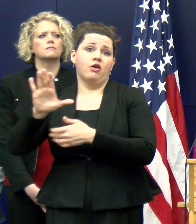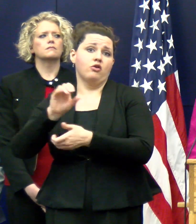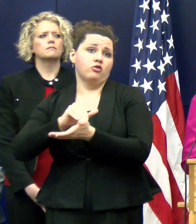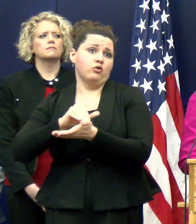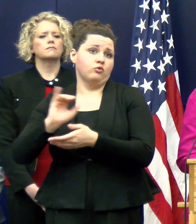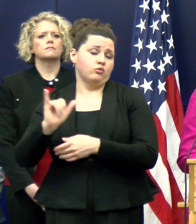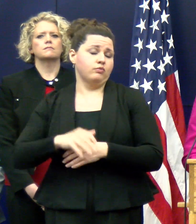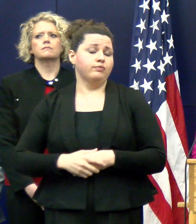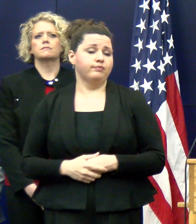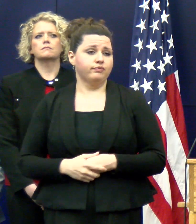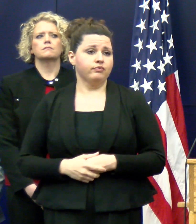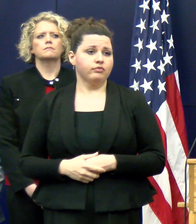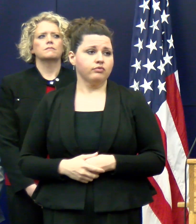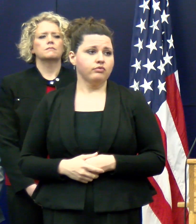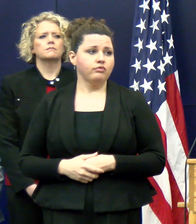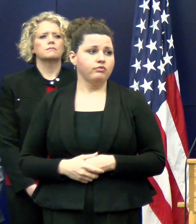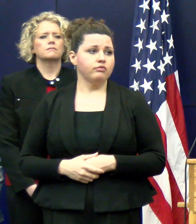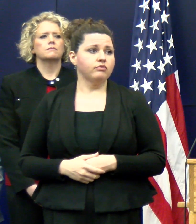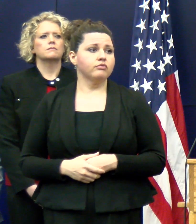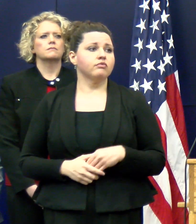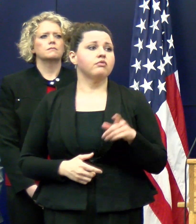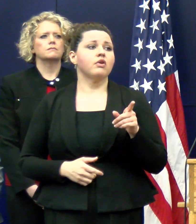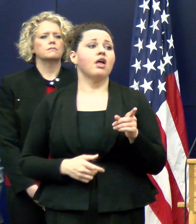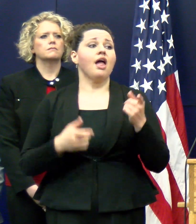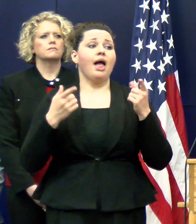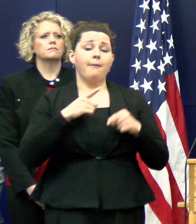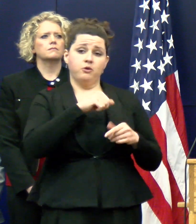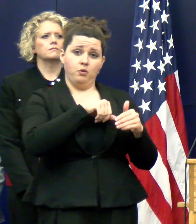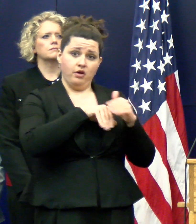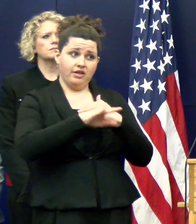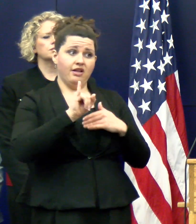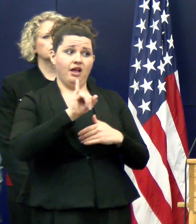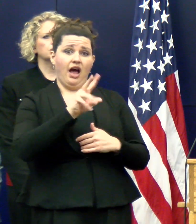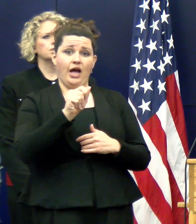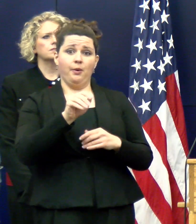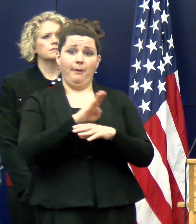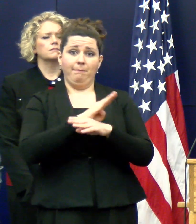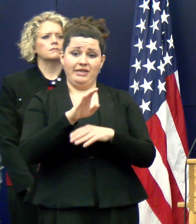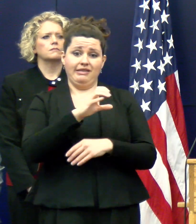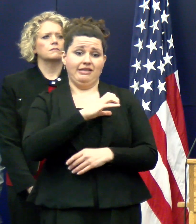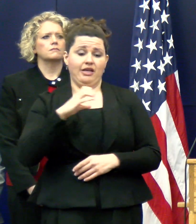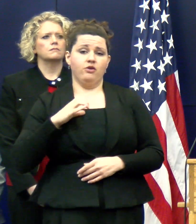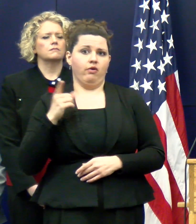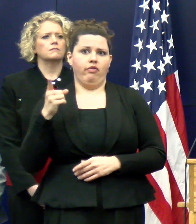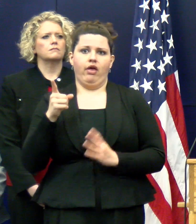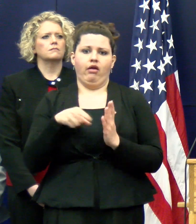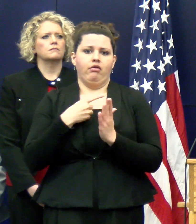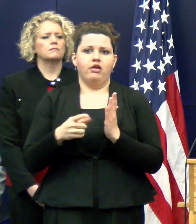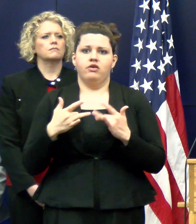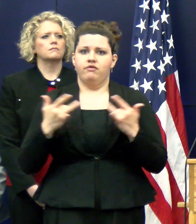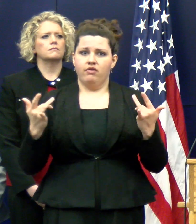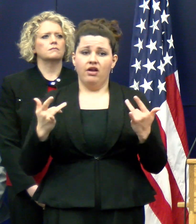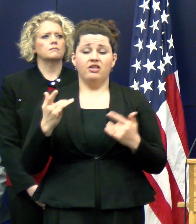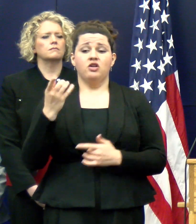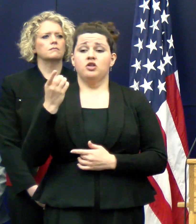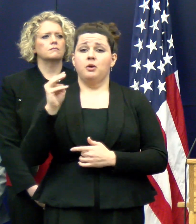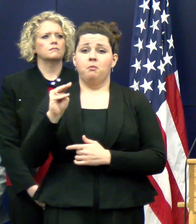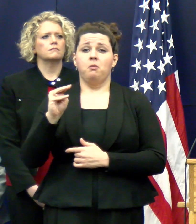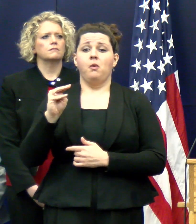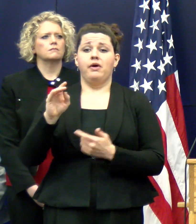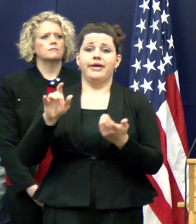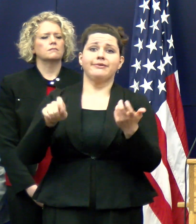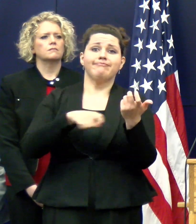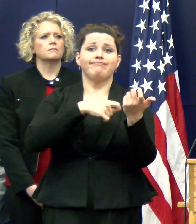well. Governor, when you walked in, the Iowa Business Council was canceling an event. The Des Moines Symphony has